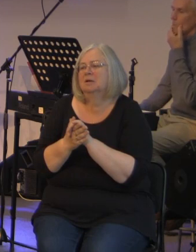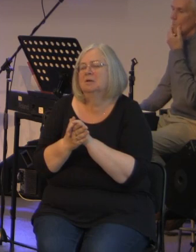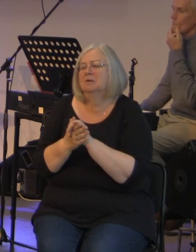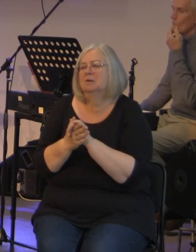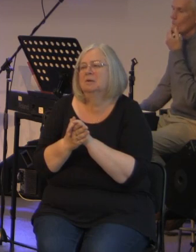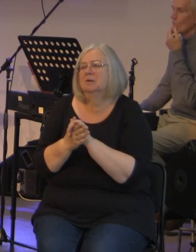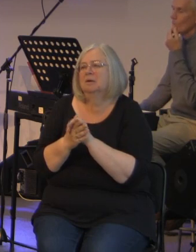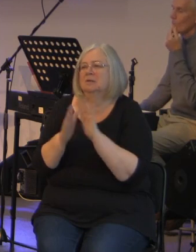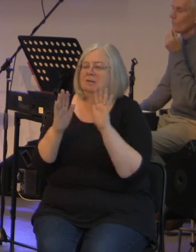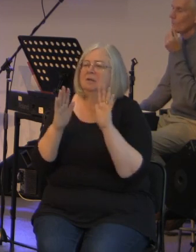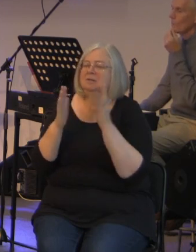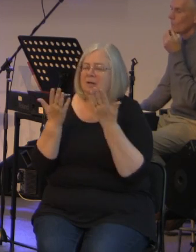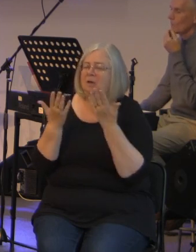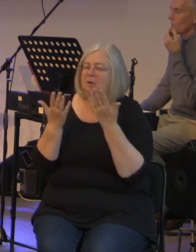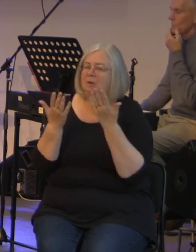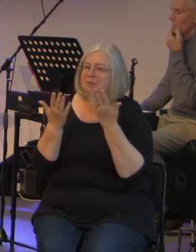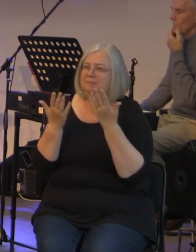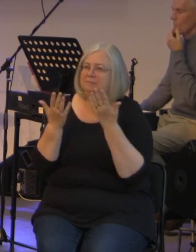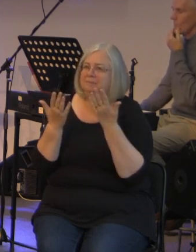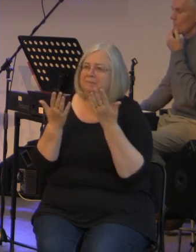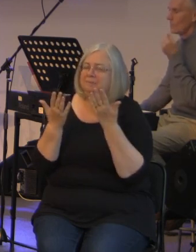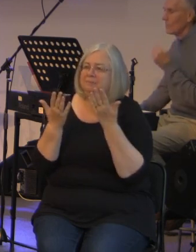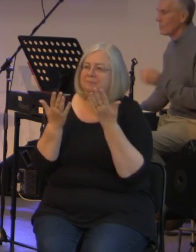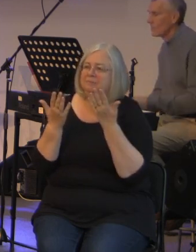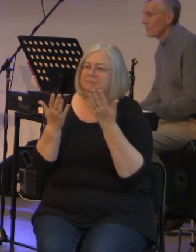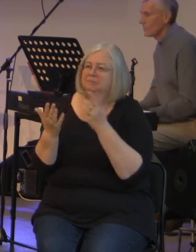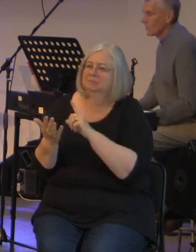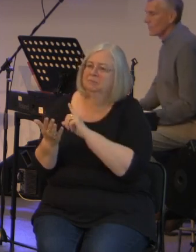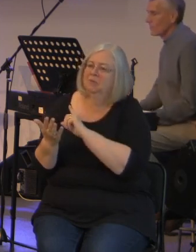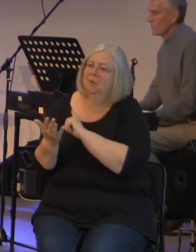10 o'clock, all right? Now, if you